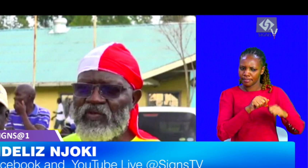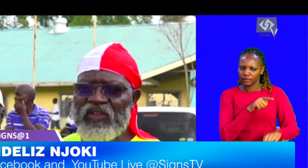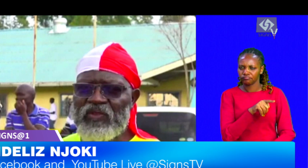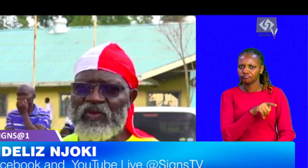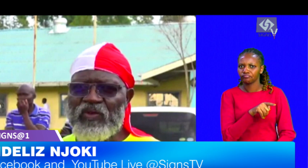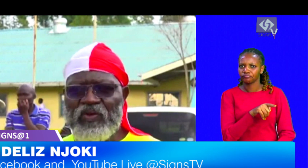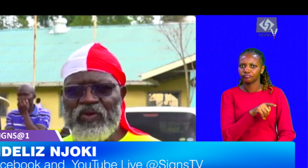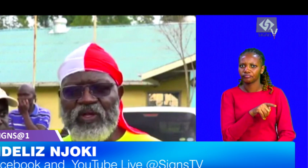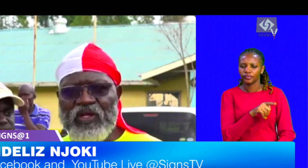convention or